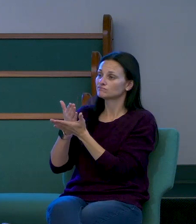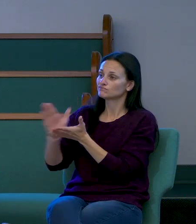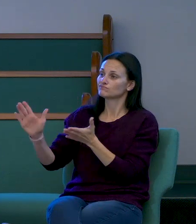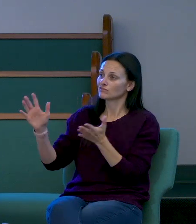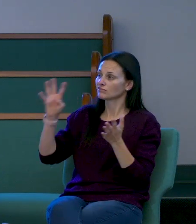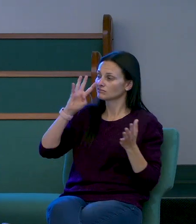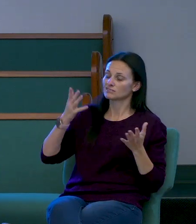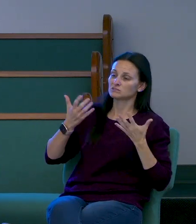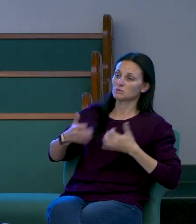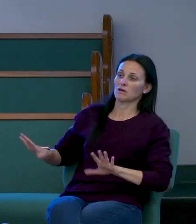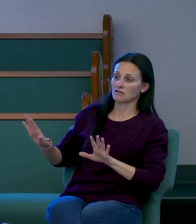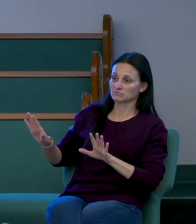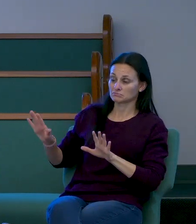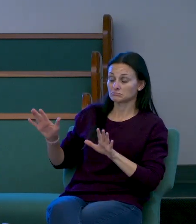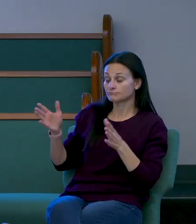We just don't know yet.